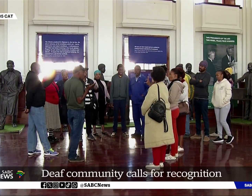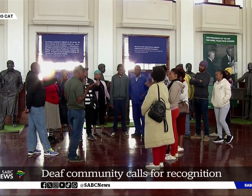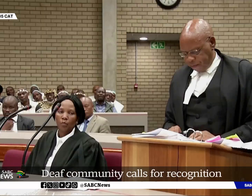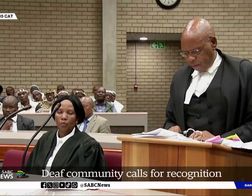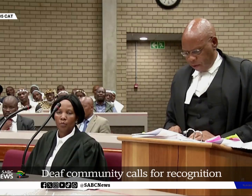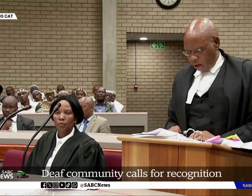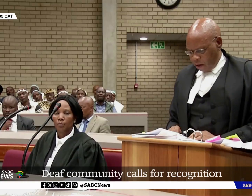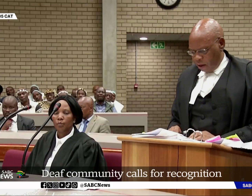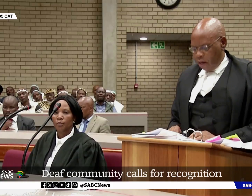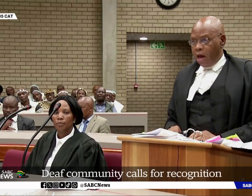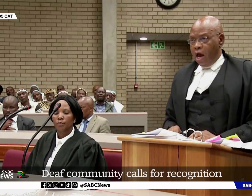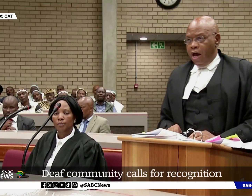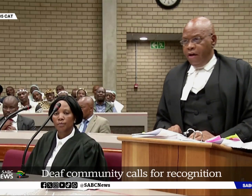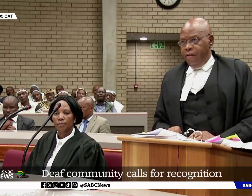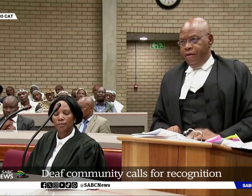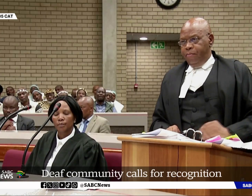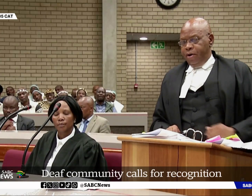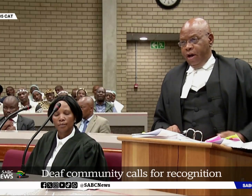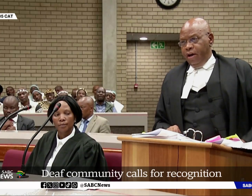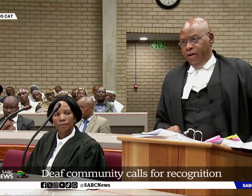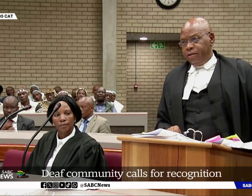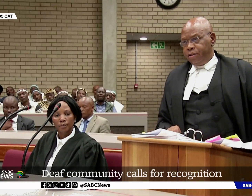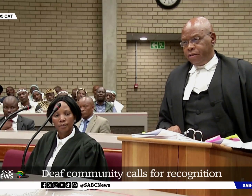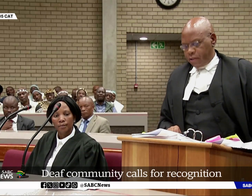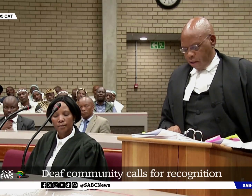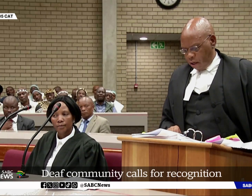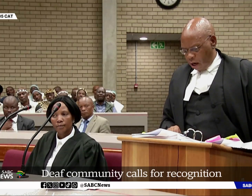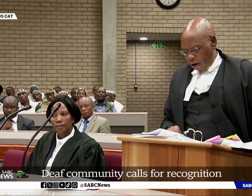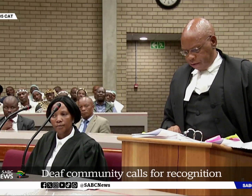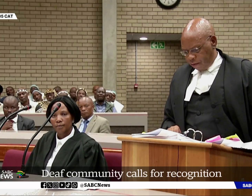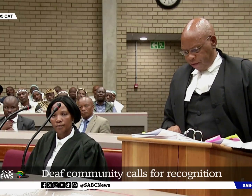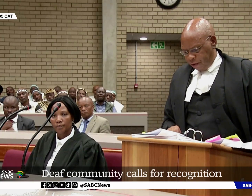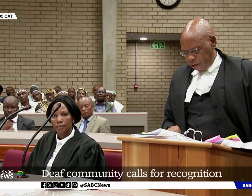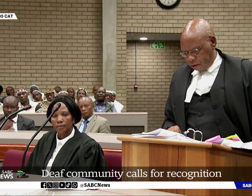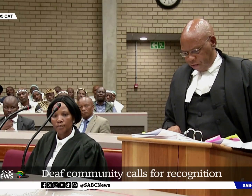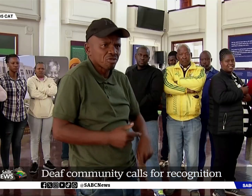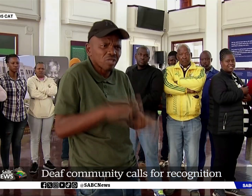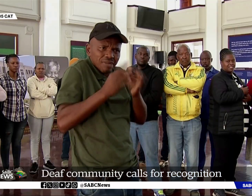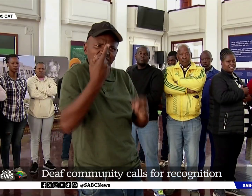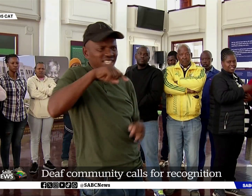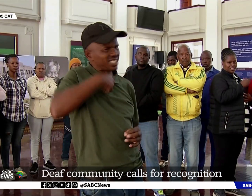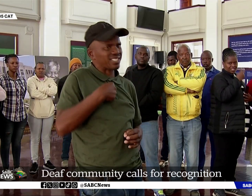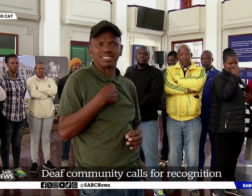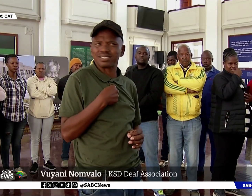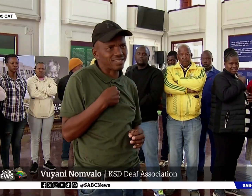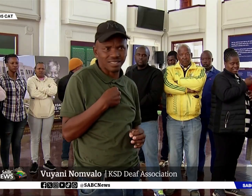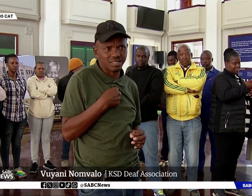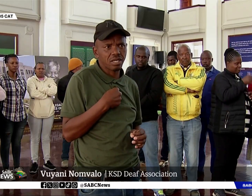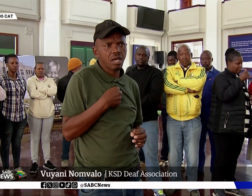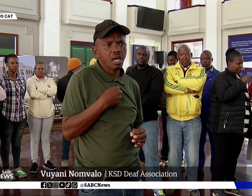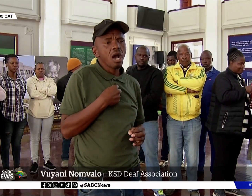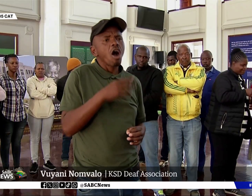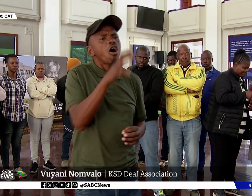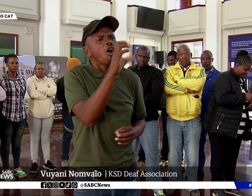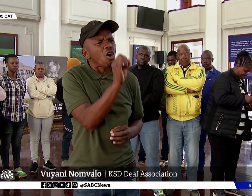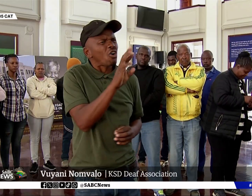interpreters in court cases and government events. But when it comes to the justice system in Mthatha, in courts we have a